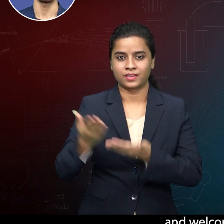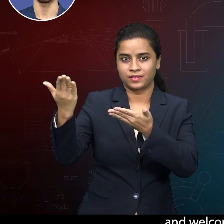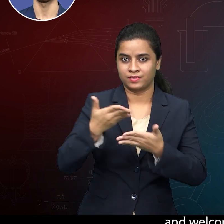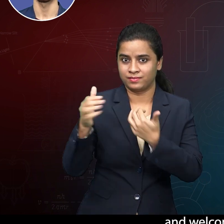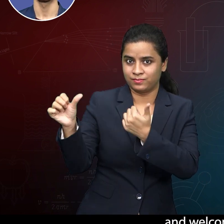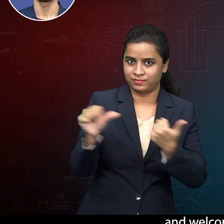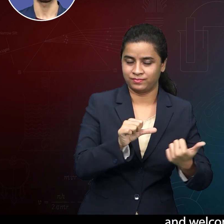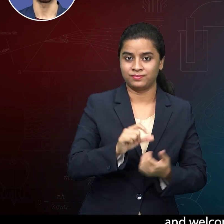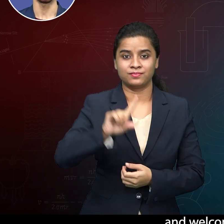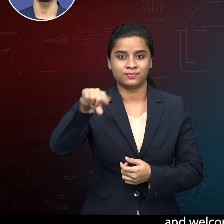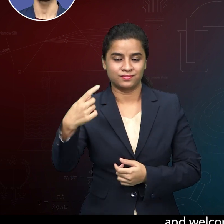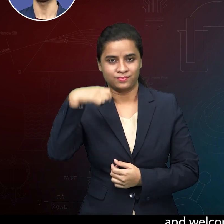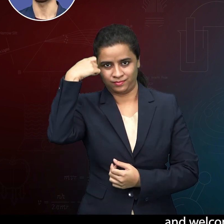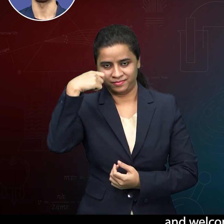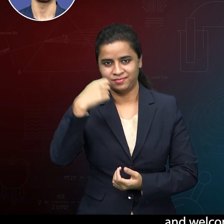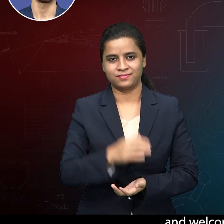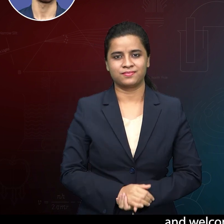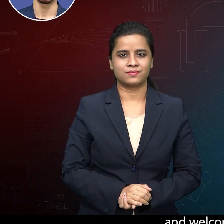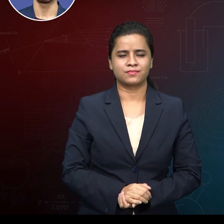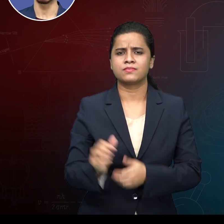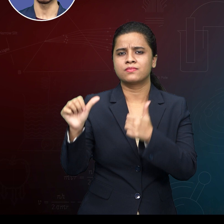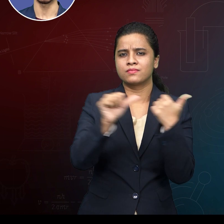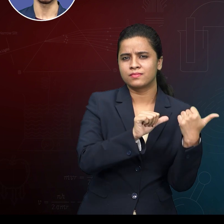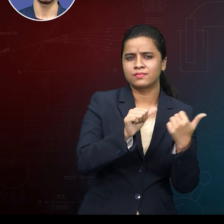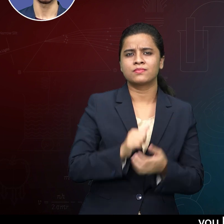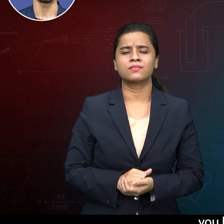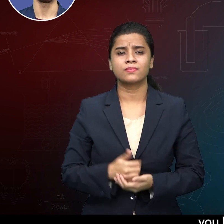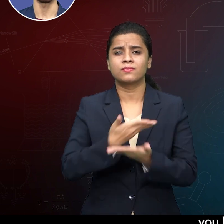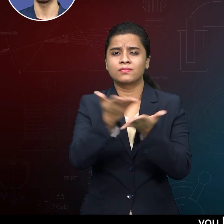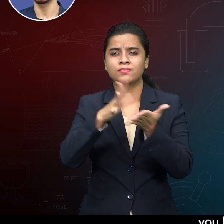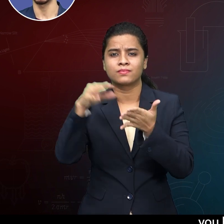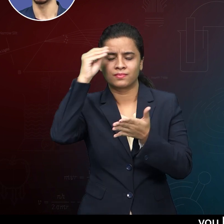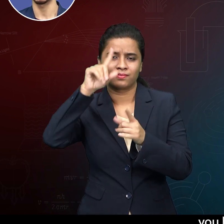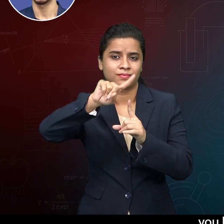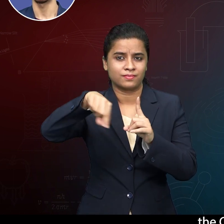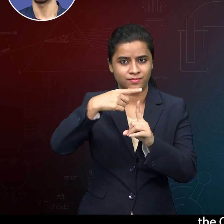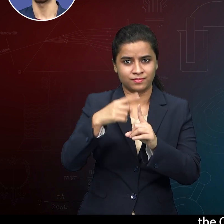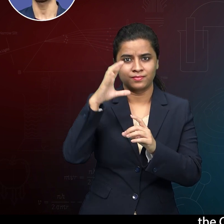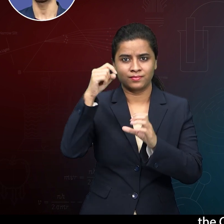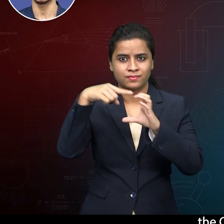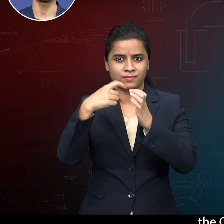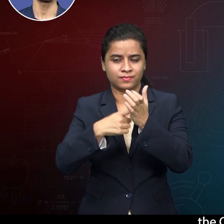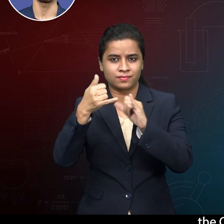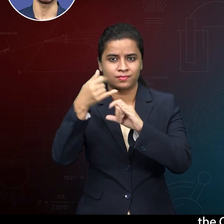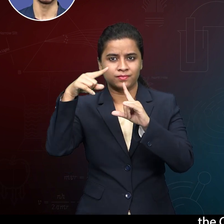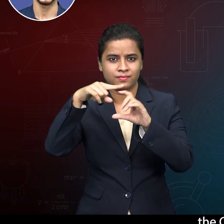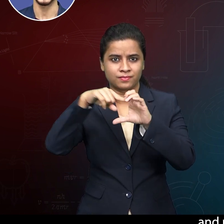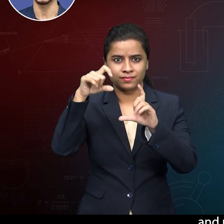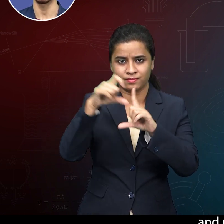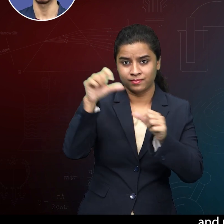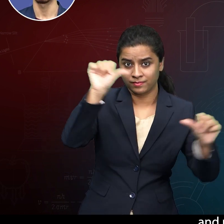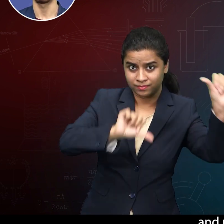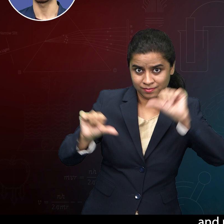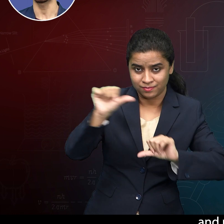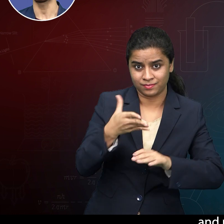Welcome back to another video. Previously, you have learned about the Oersted experiment